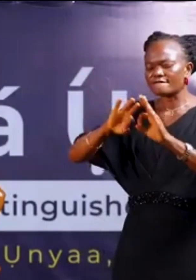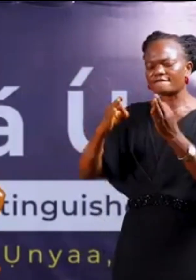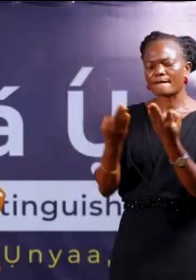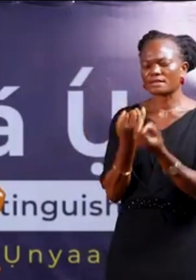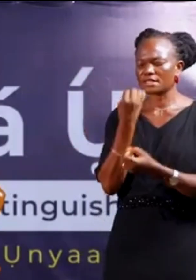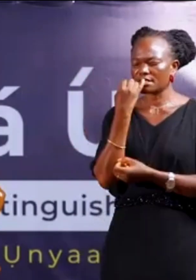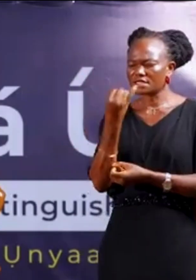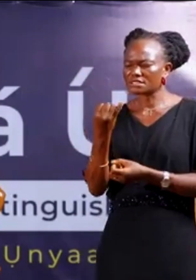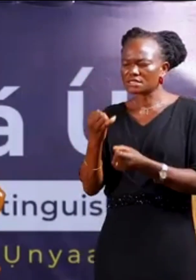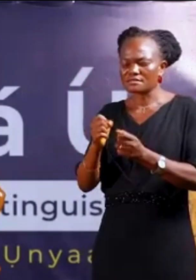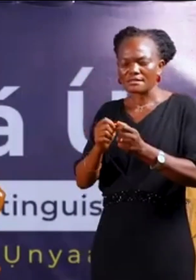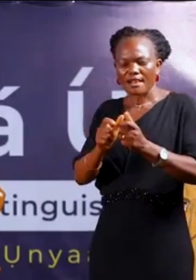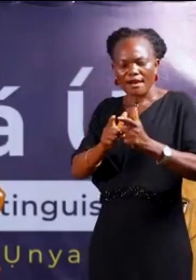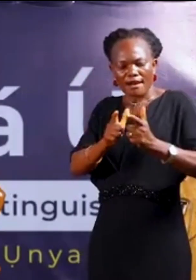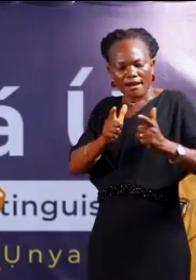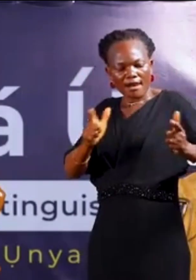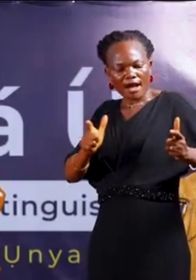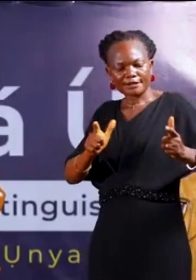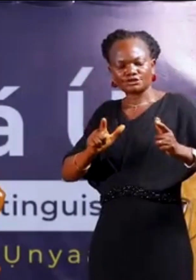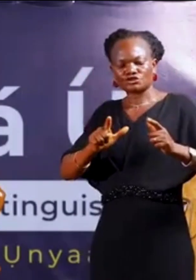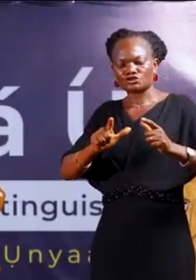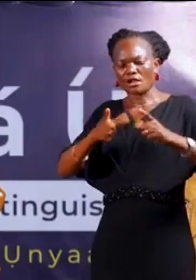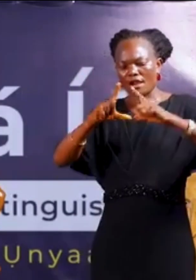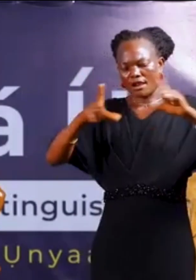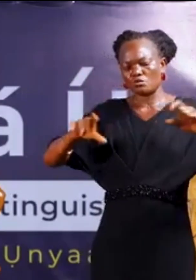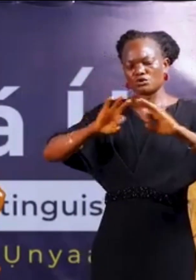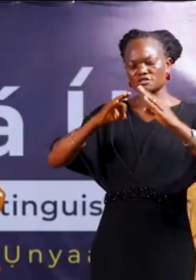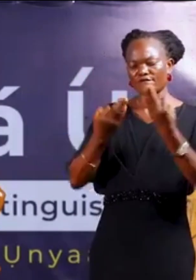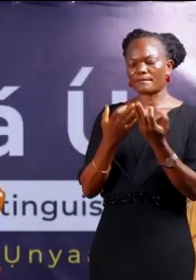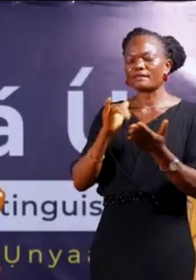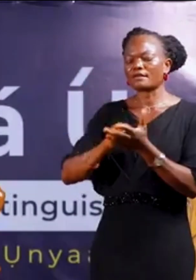large language family that are related